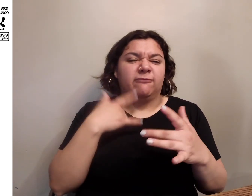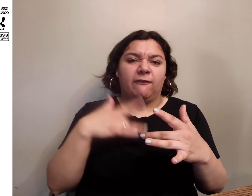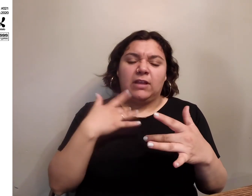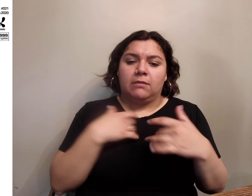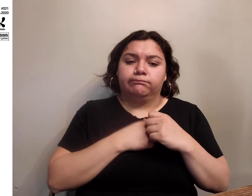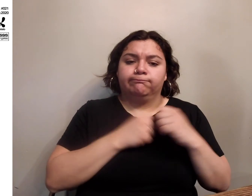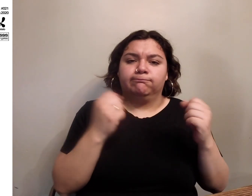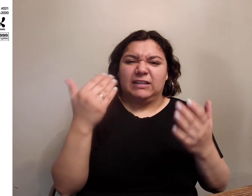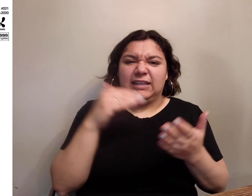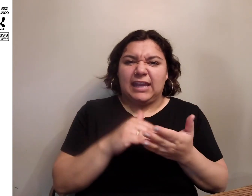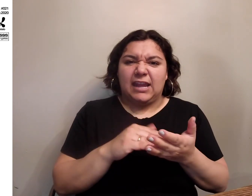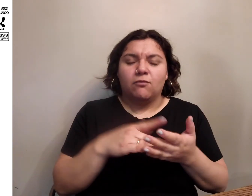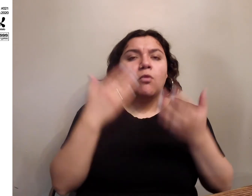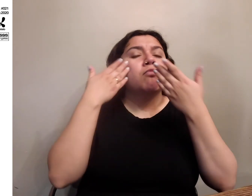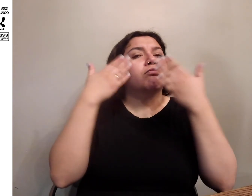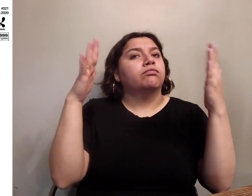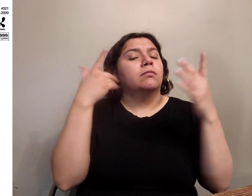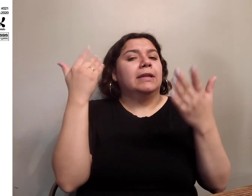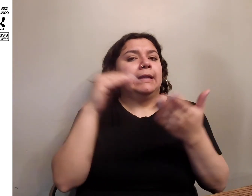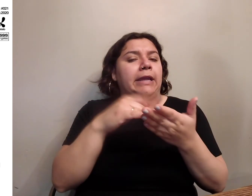again to,